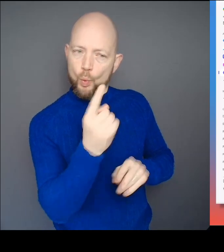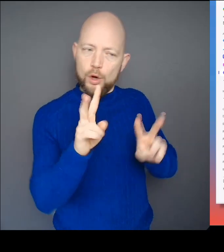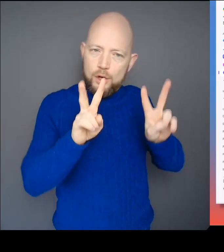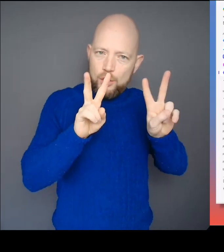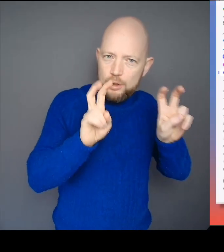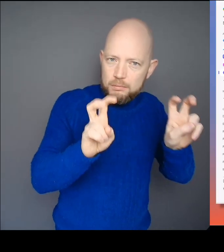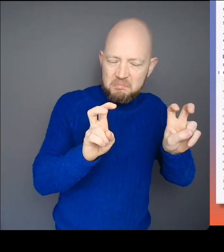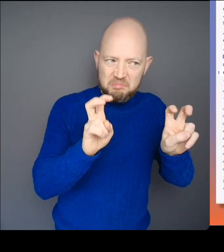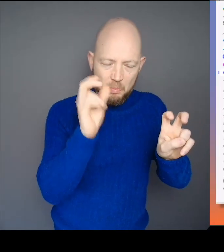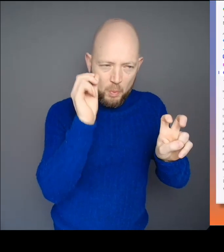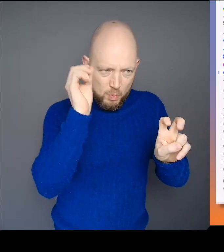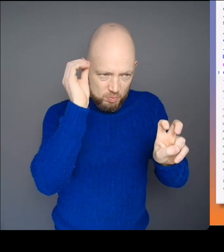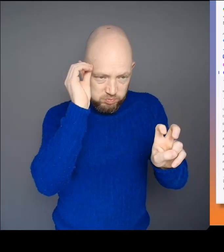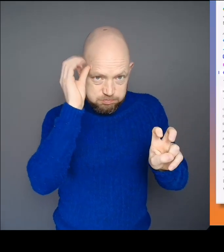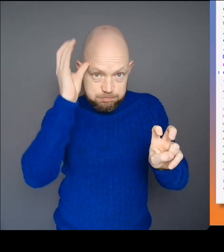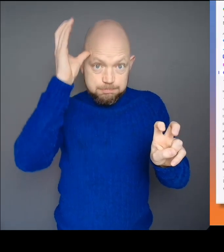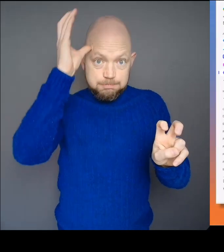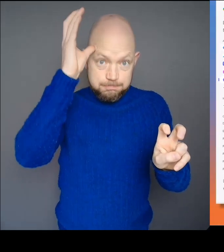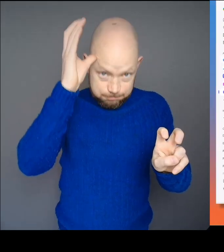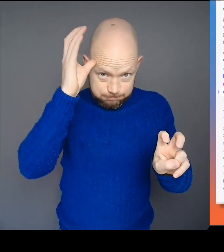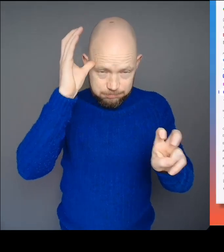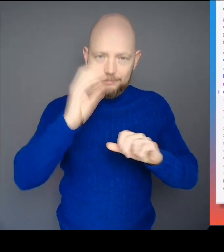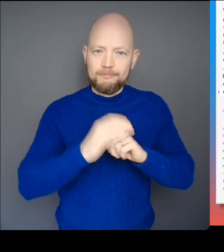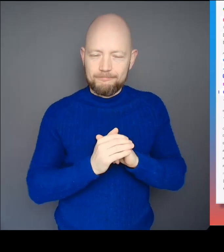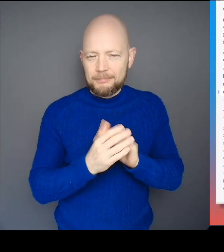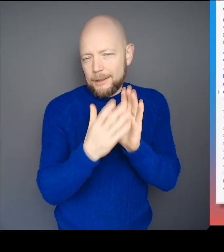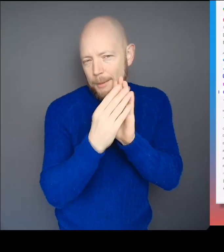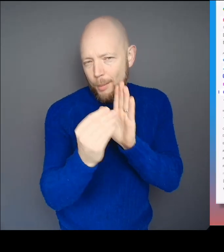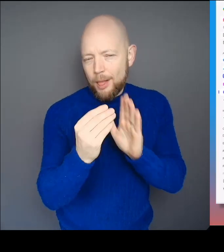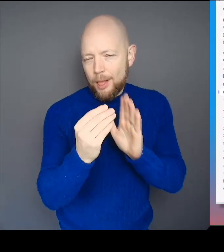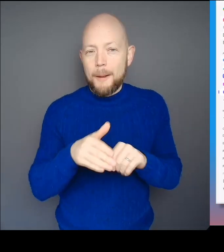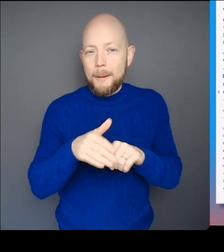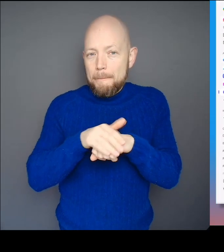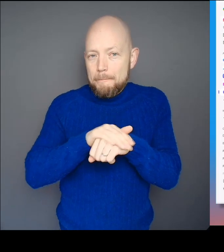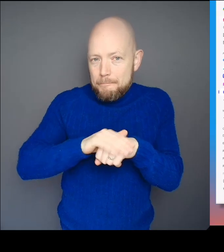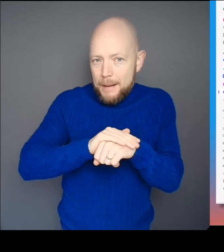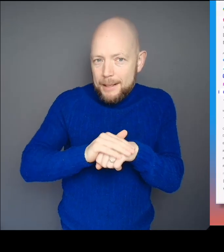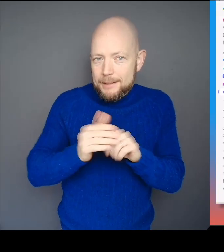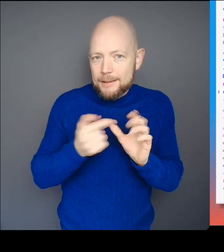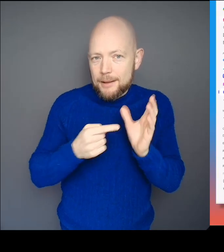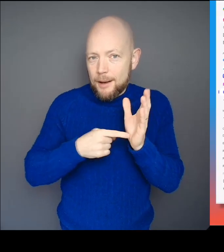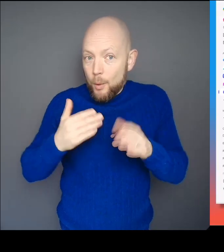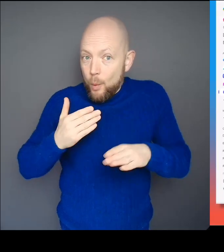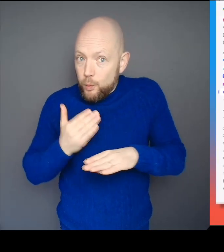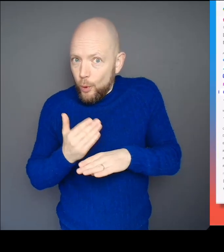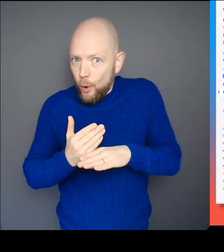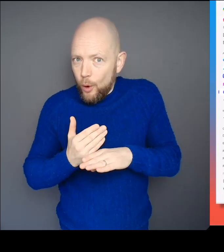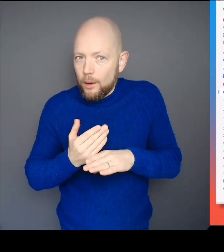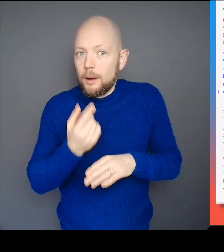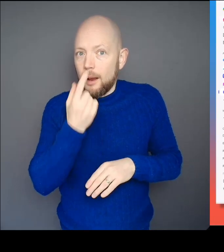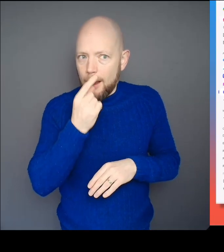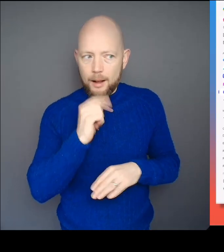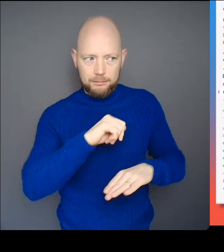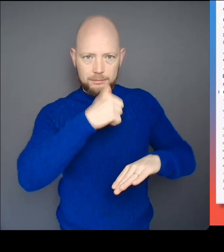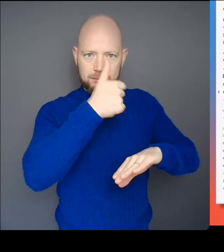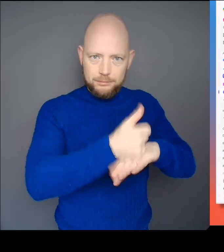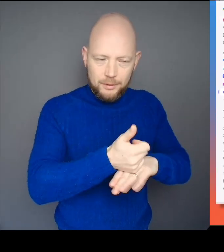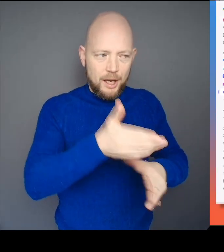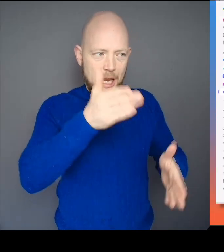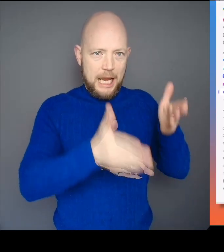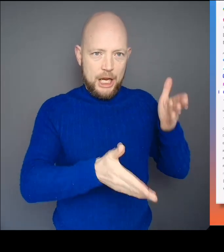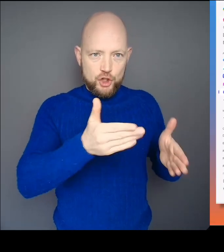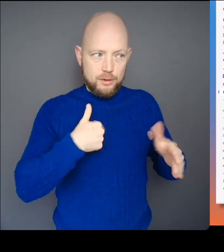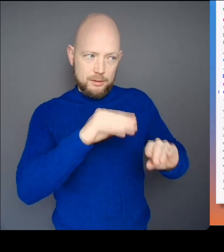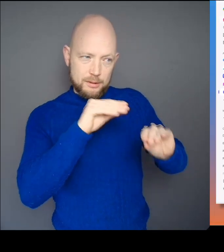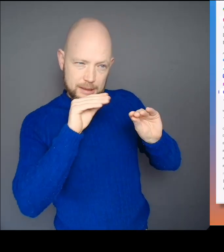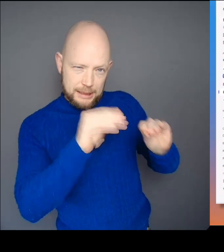specific. So when I was in my main chat experience up here and I was asking it about the pets at Workday, I was in there having